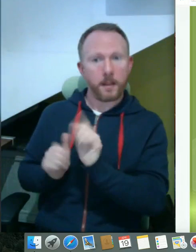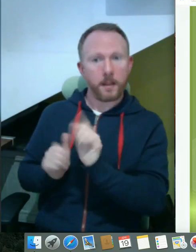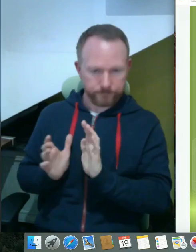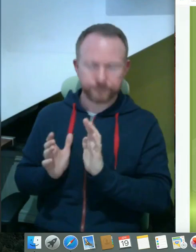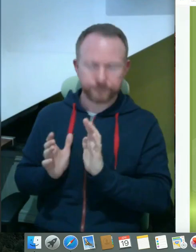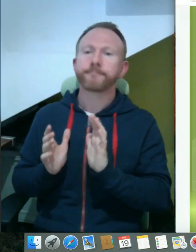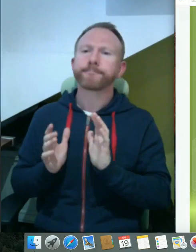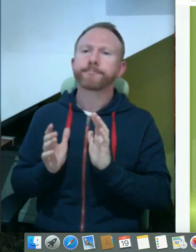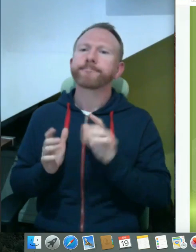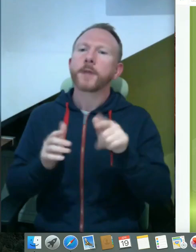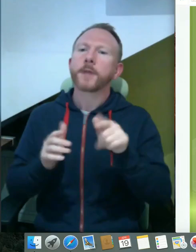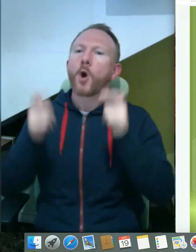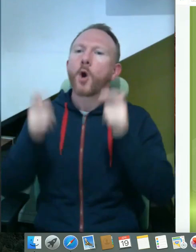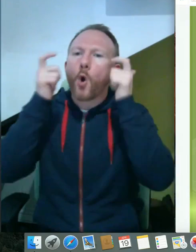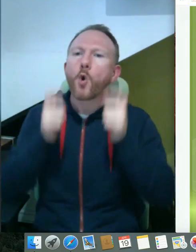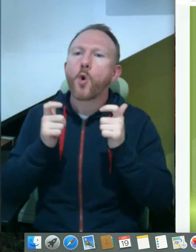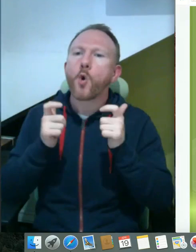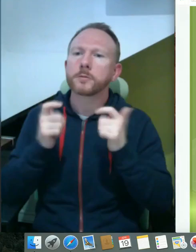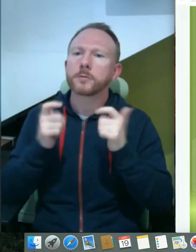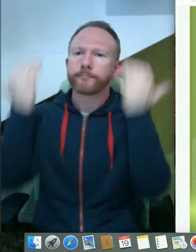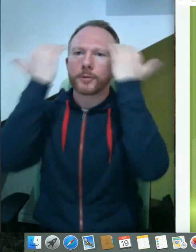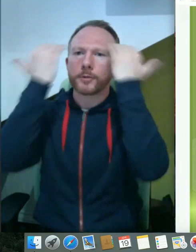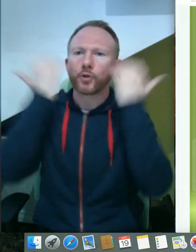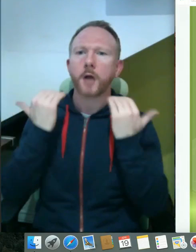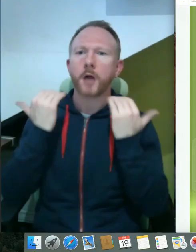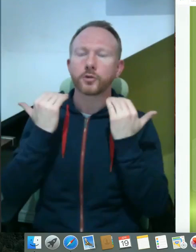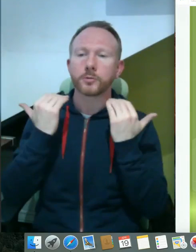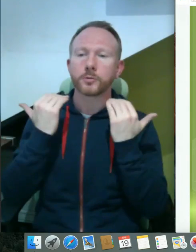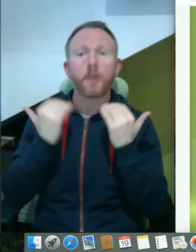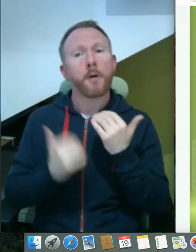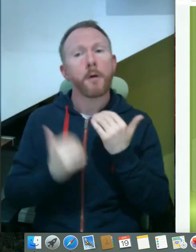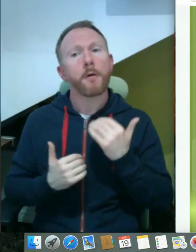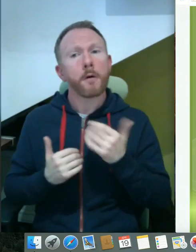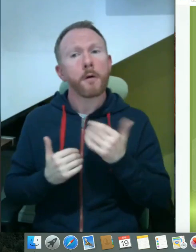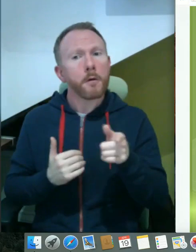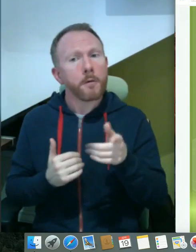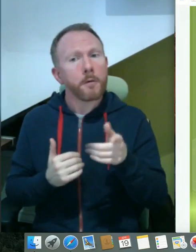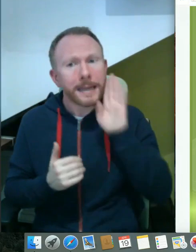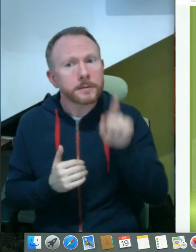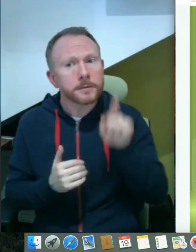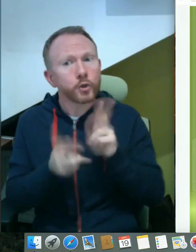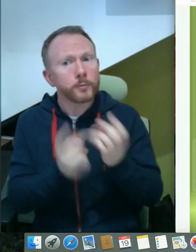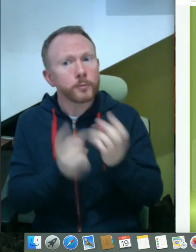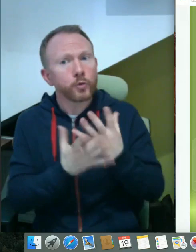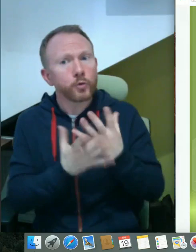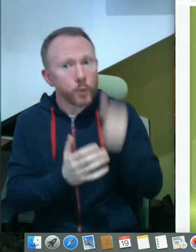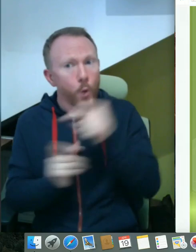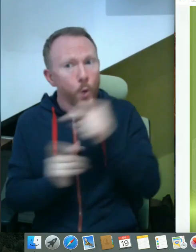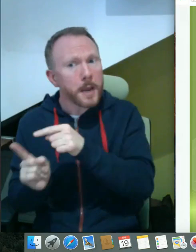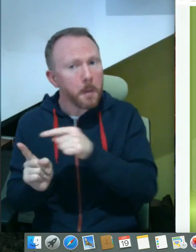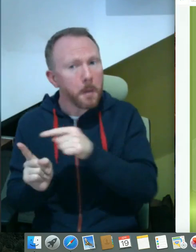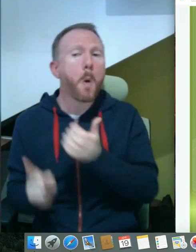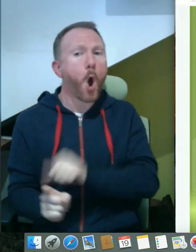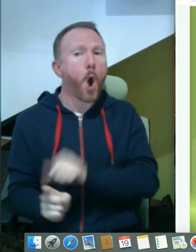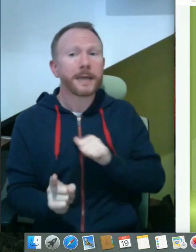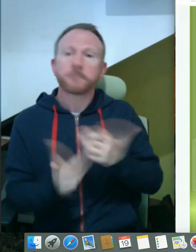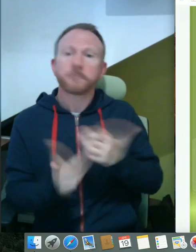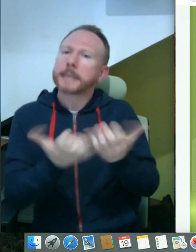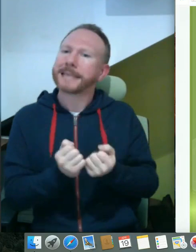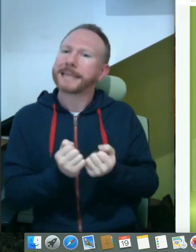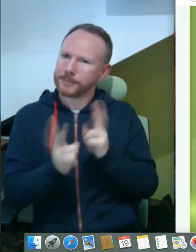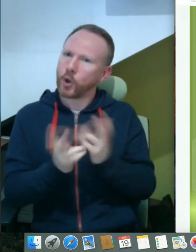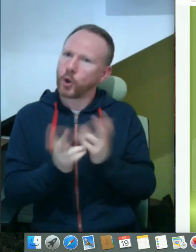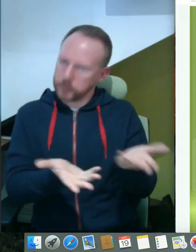trial agreed that that interpreter should continue. However, the conviction was later